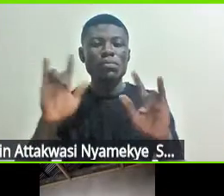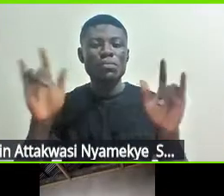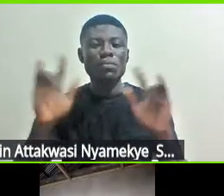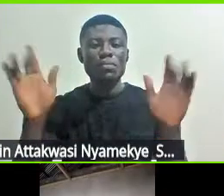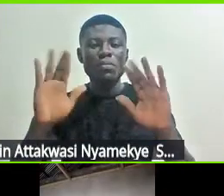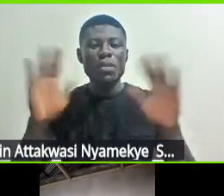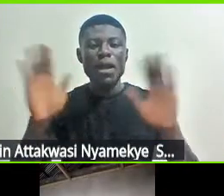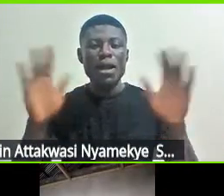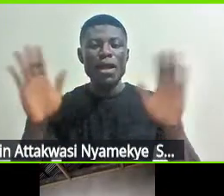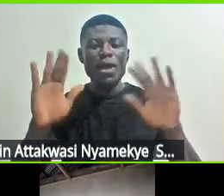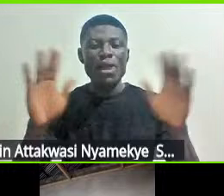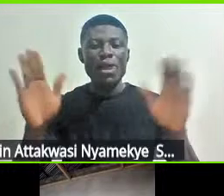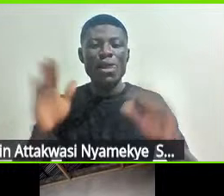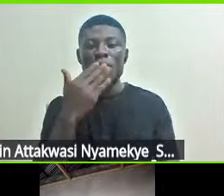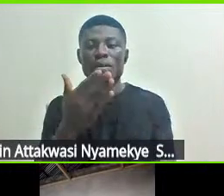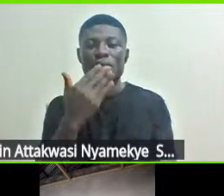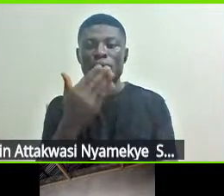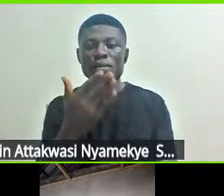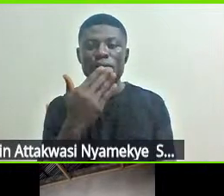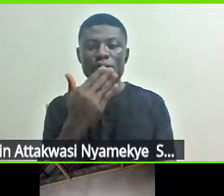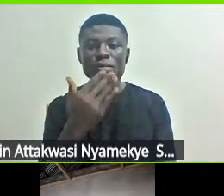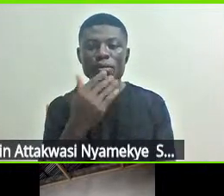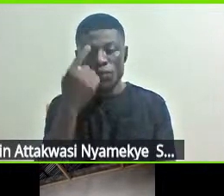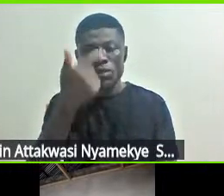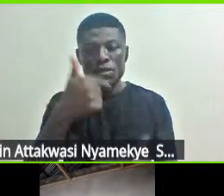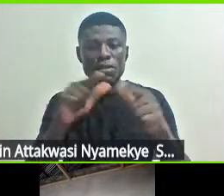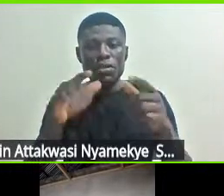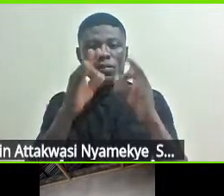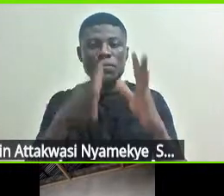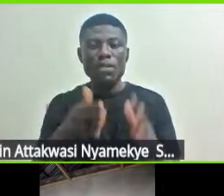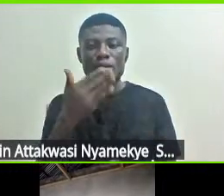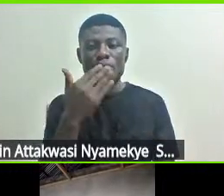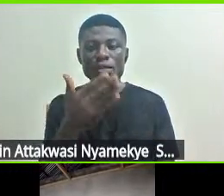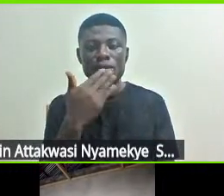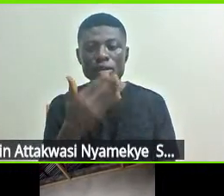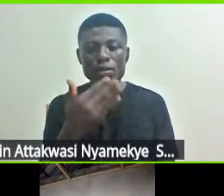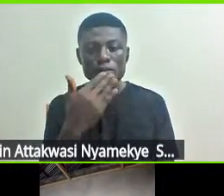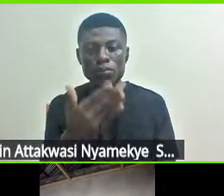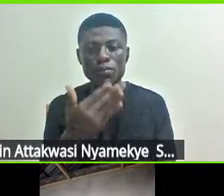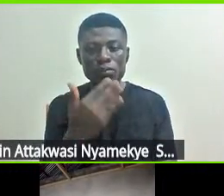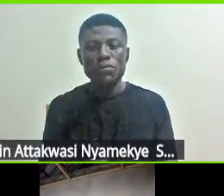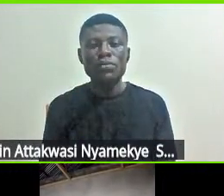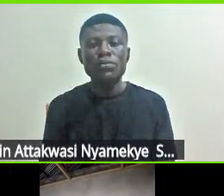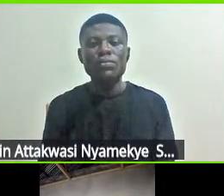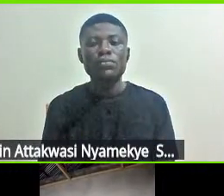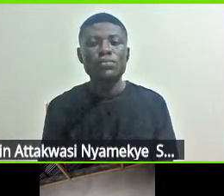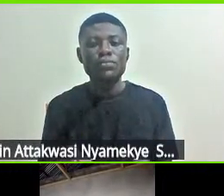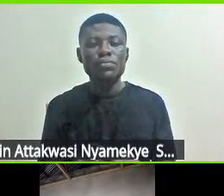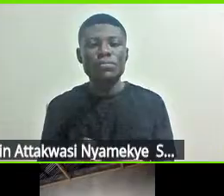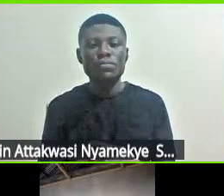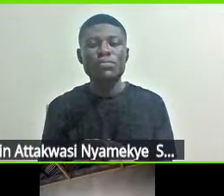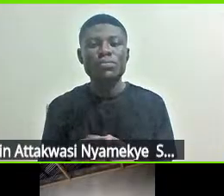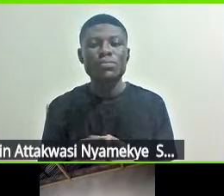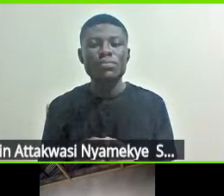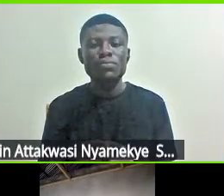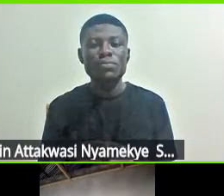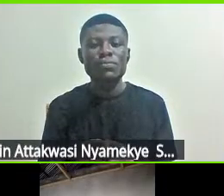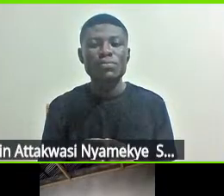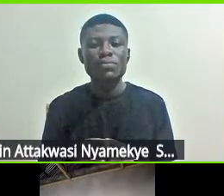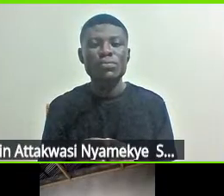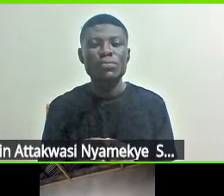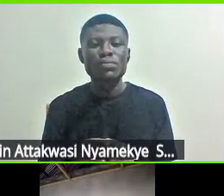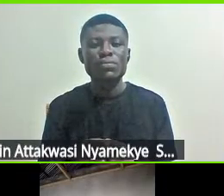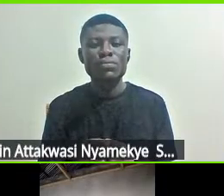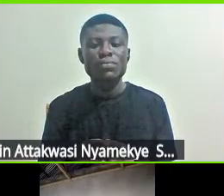Bye. And thank you so much to our sign language interpreter, Martin. And a shout out to University of